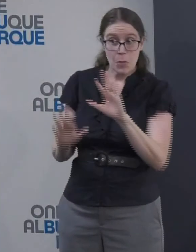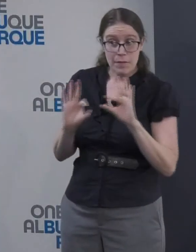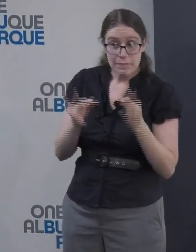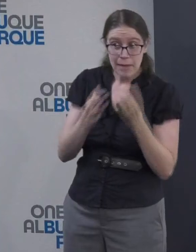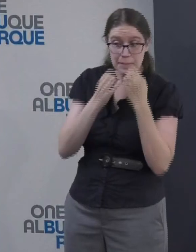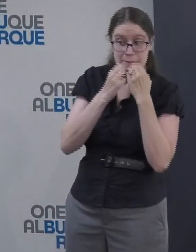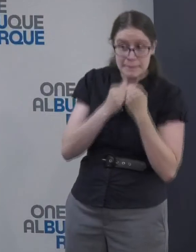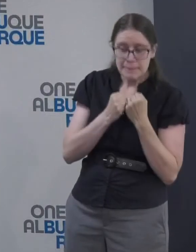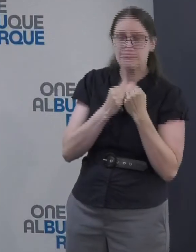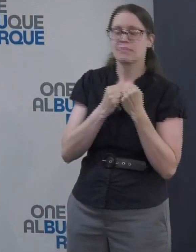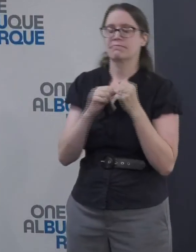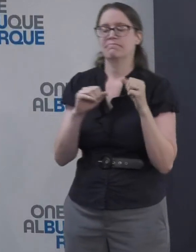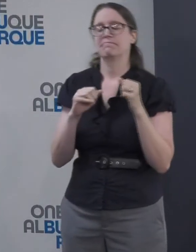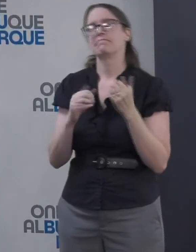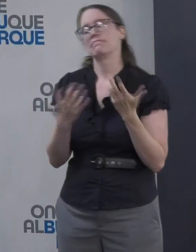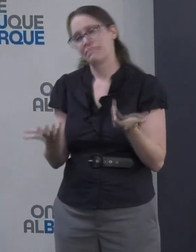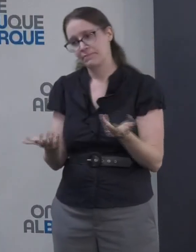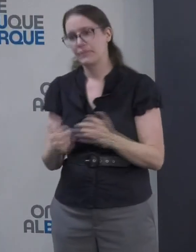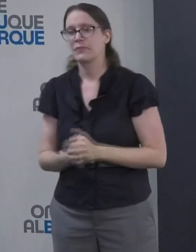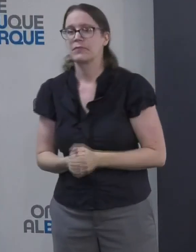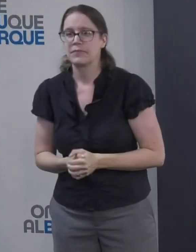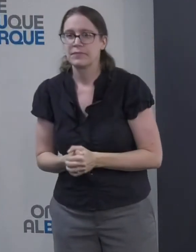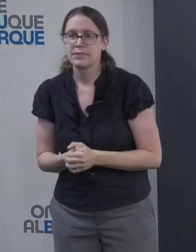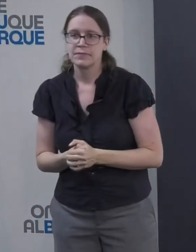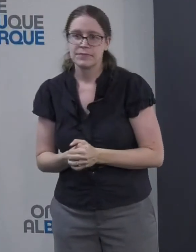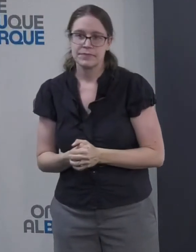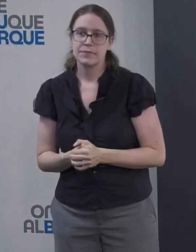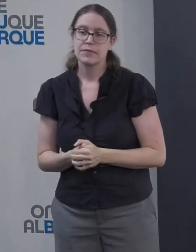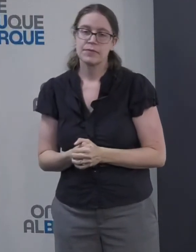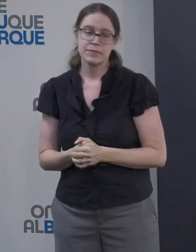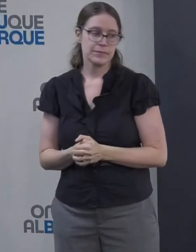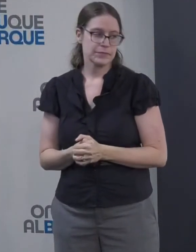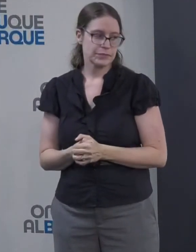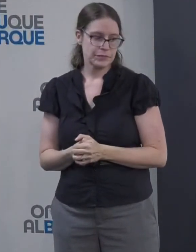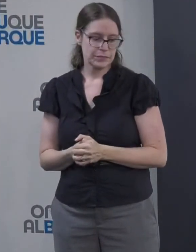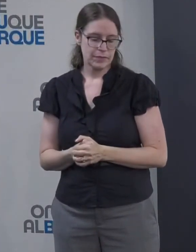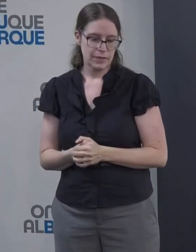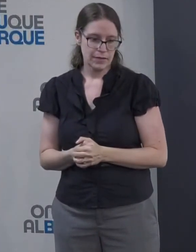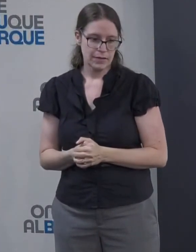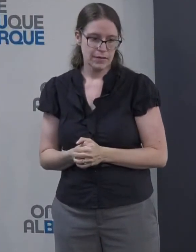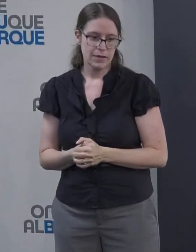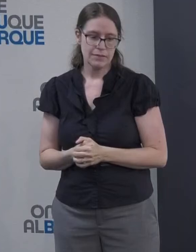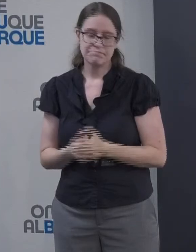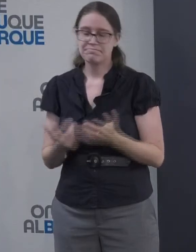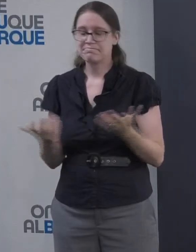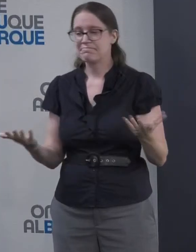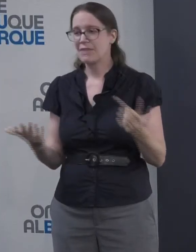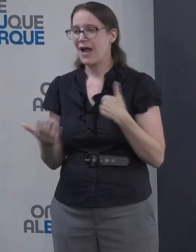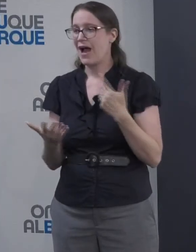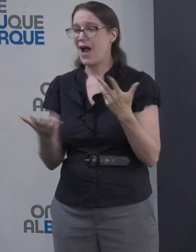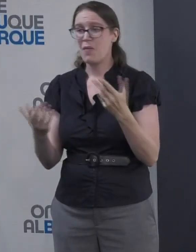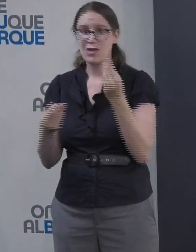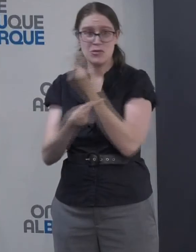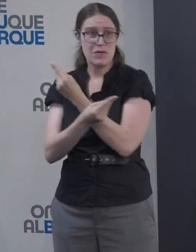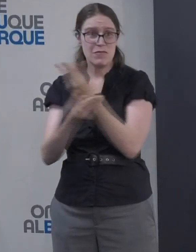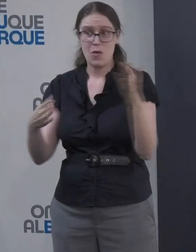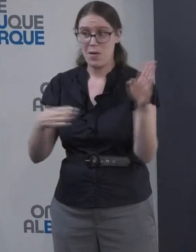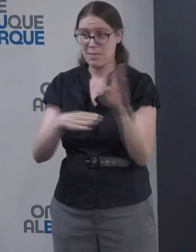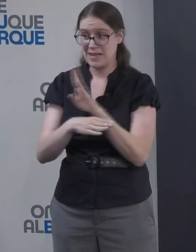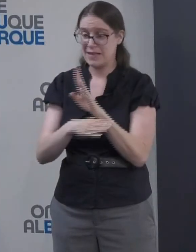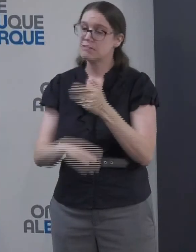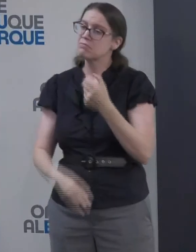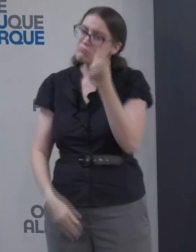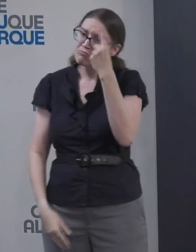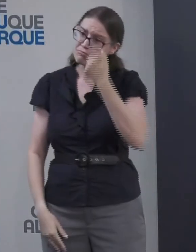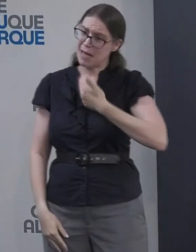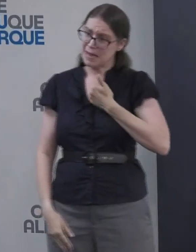life. So with that, I think that I want to just tell the businesses, because I am a